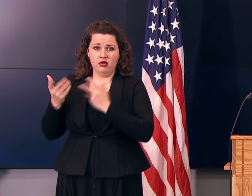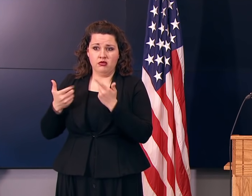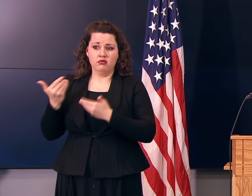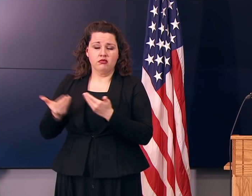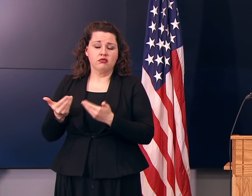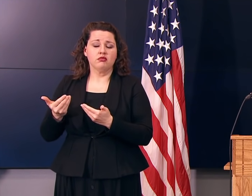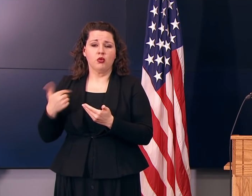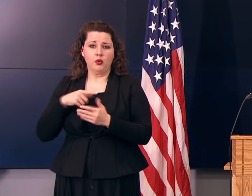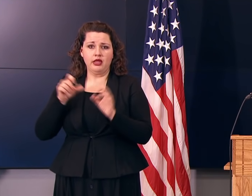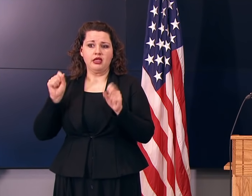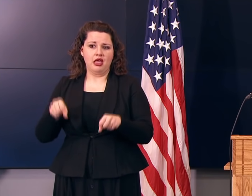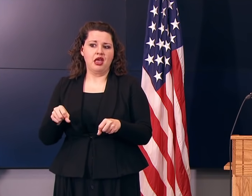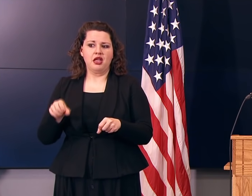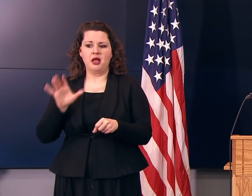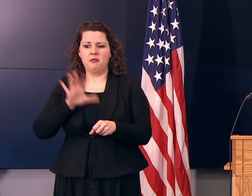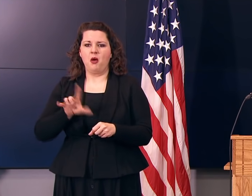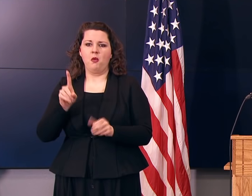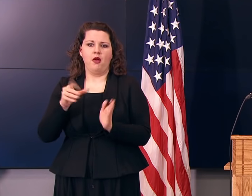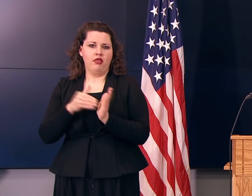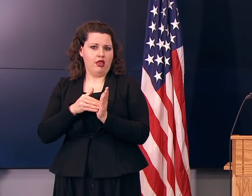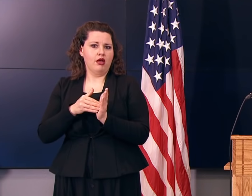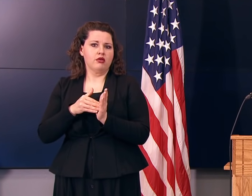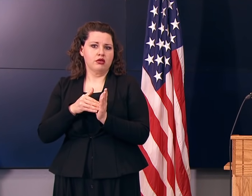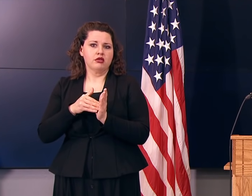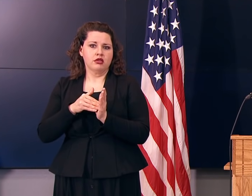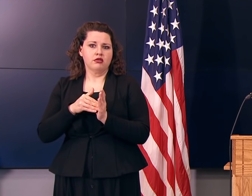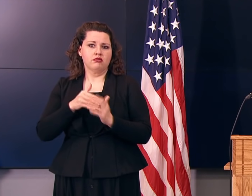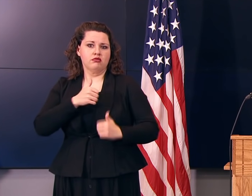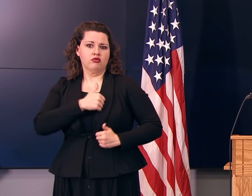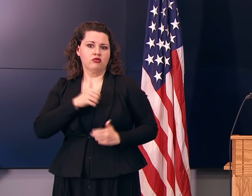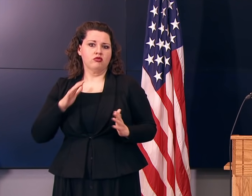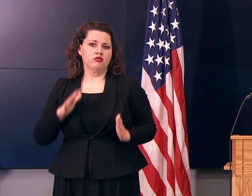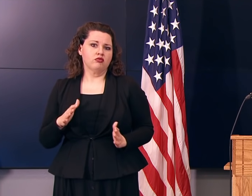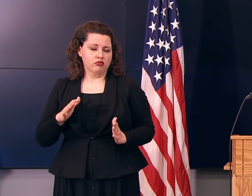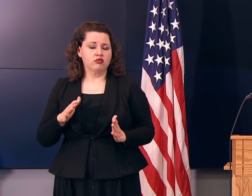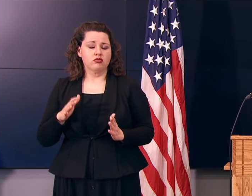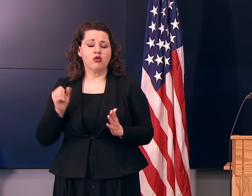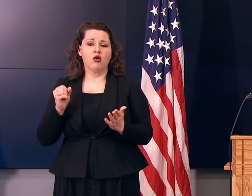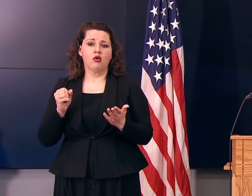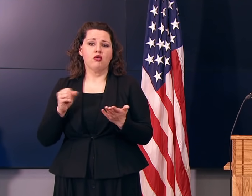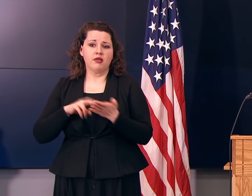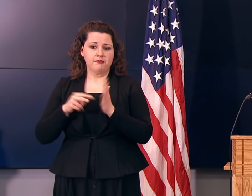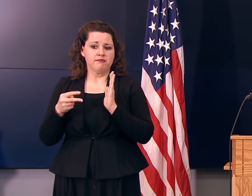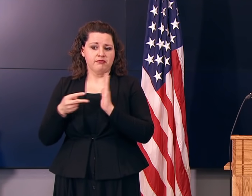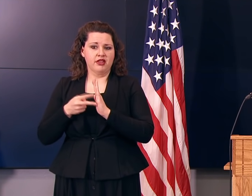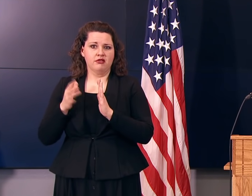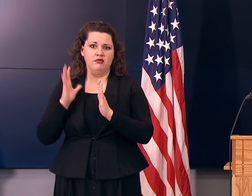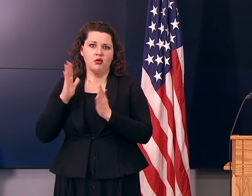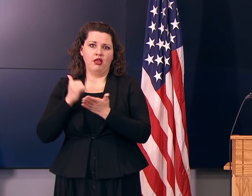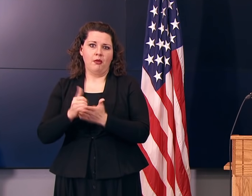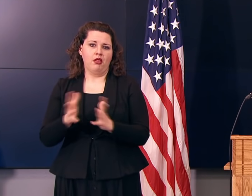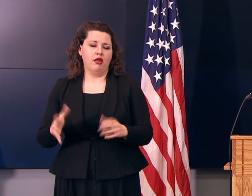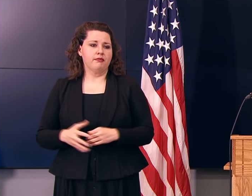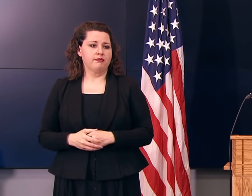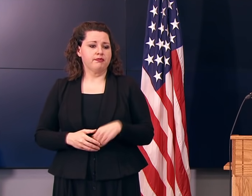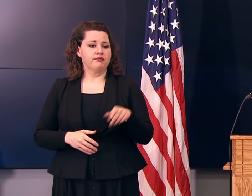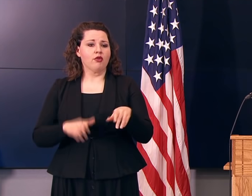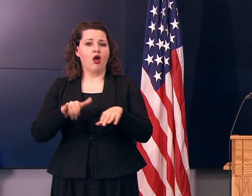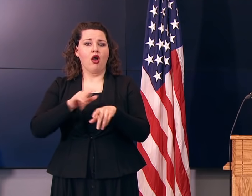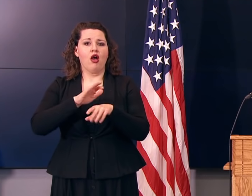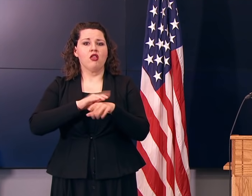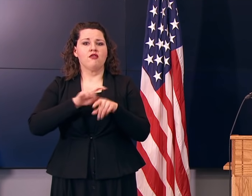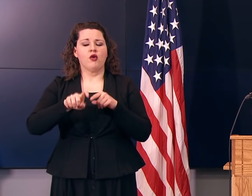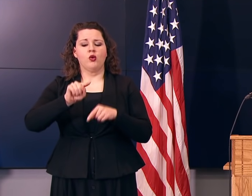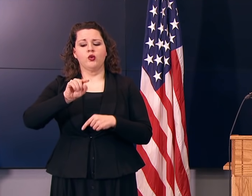we are able to bring on about 1,000 guardsmen and women, so that will help immensely. Tony, the one register, go